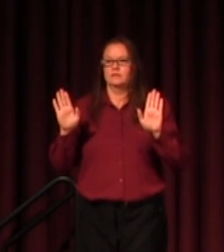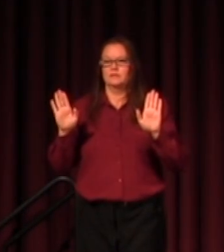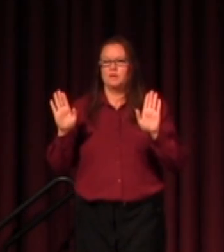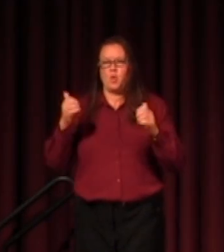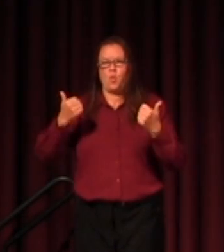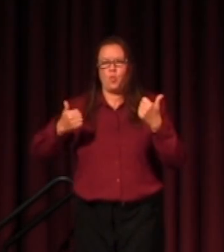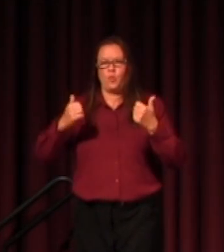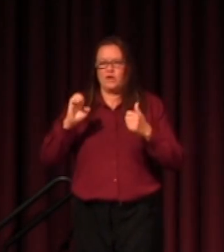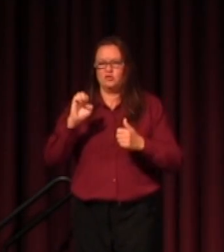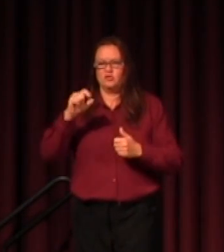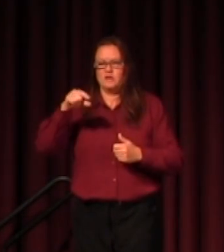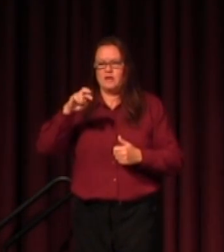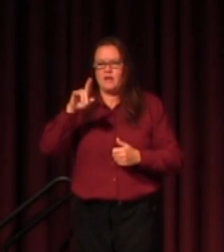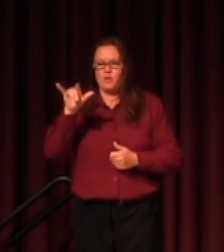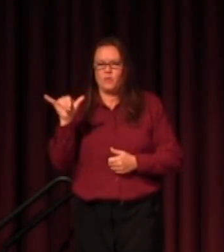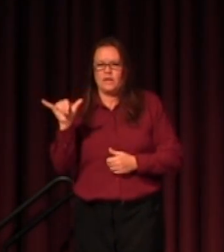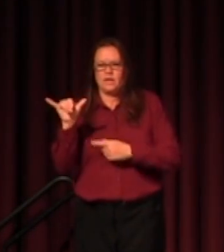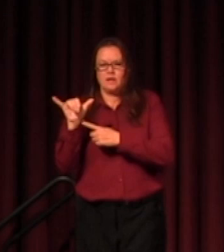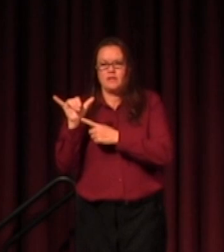is in the process.